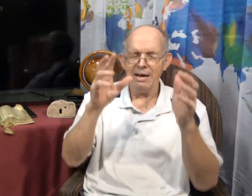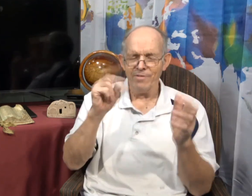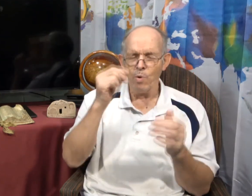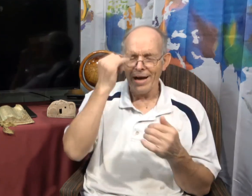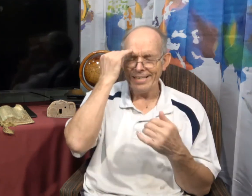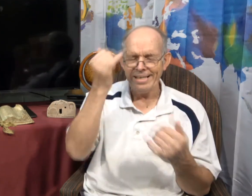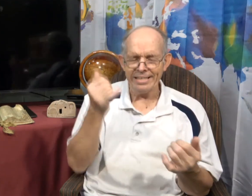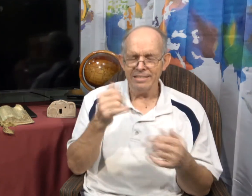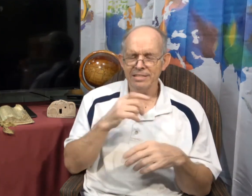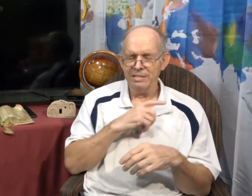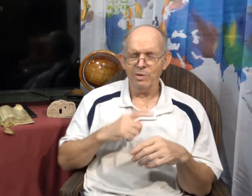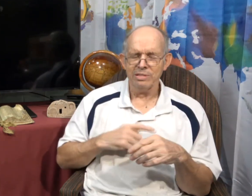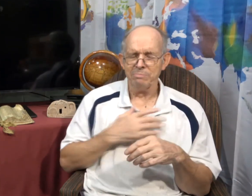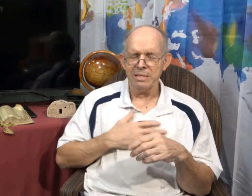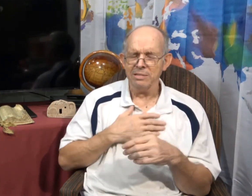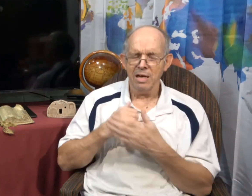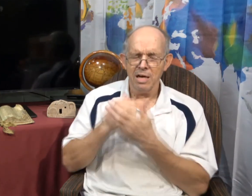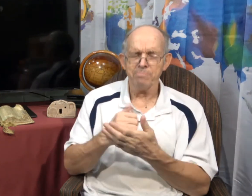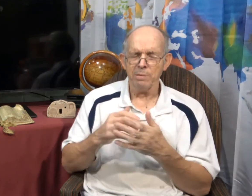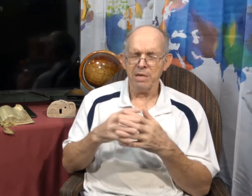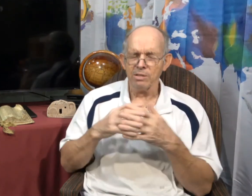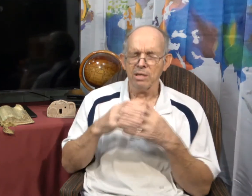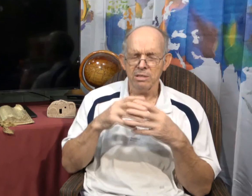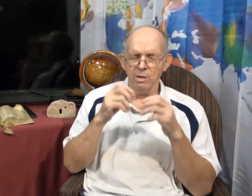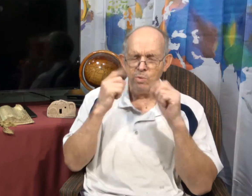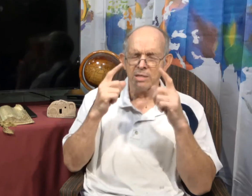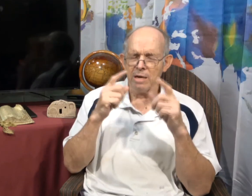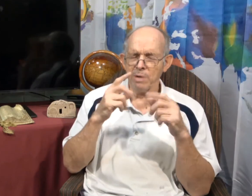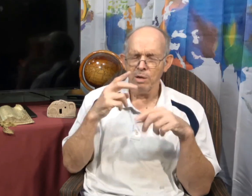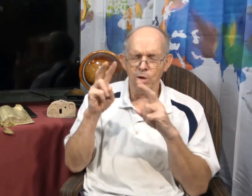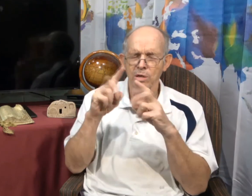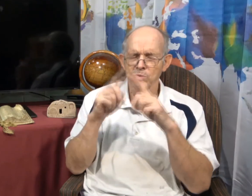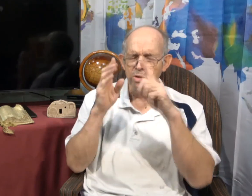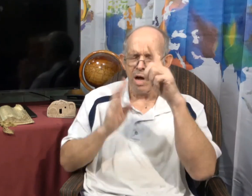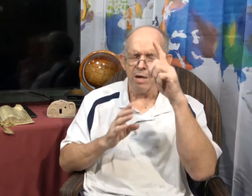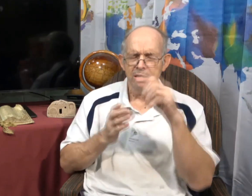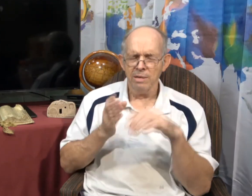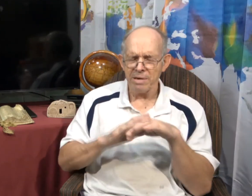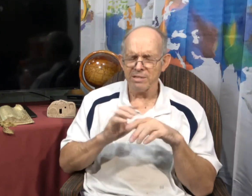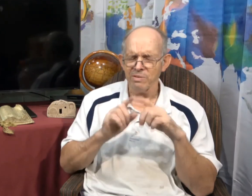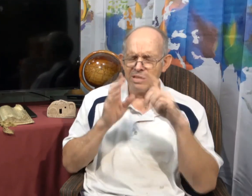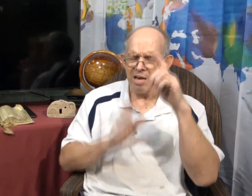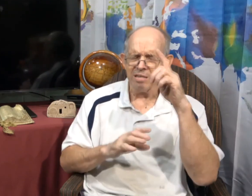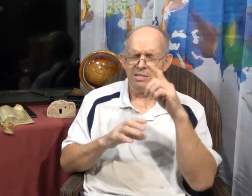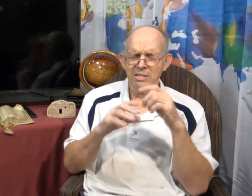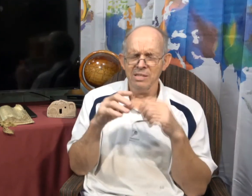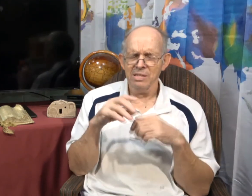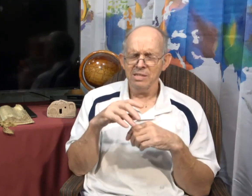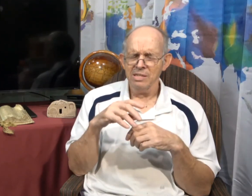no idea. Learn to be happy, America. Wake up. Look up to God, back to God. My